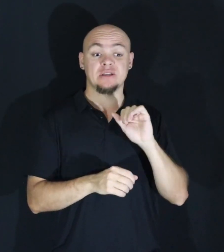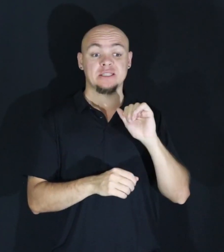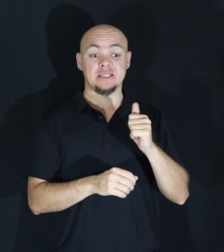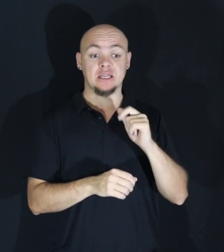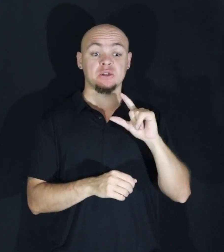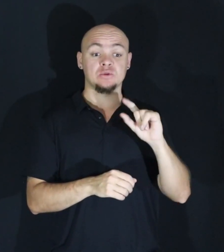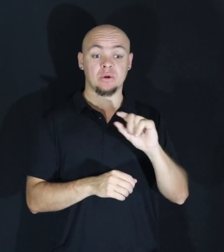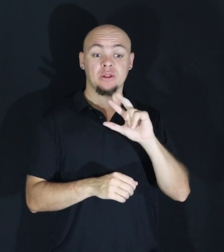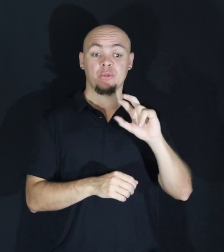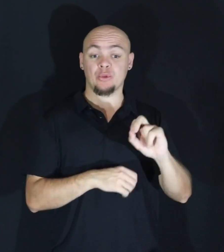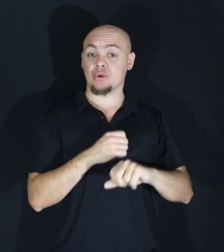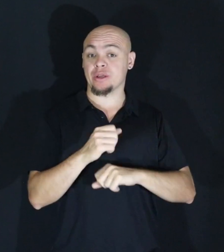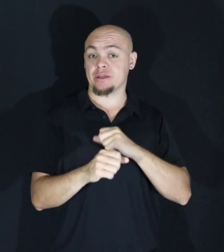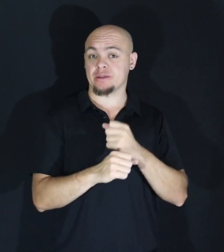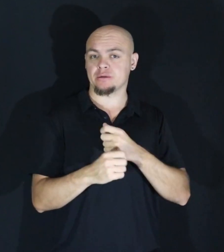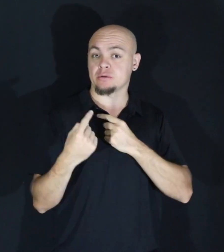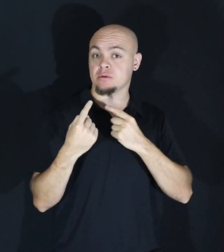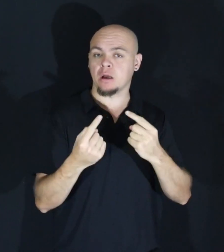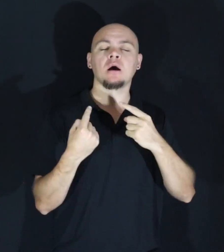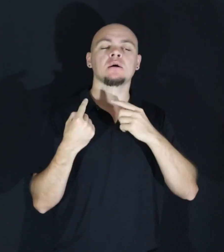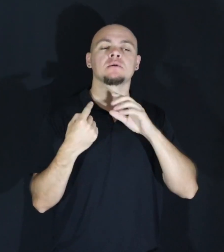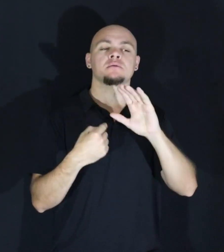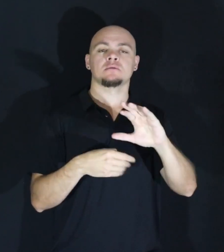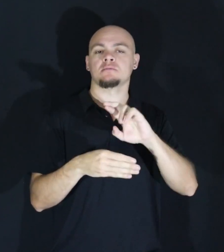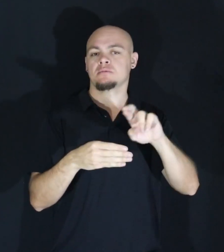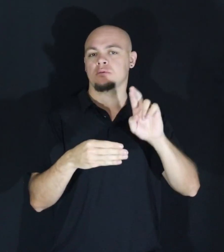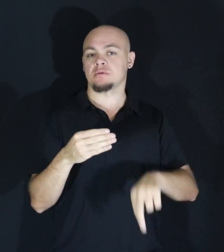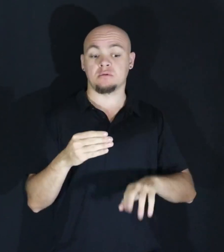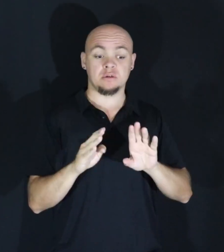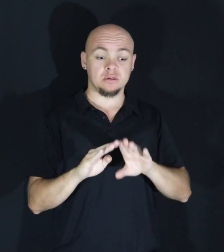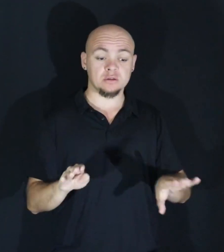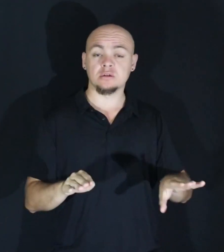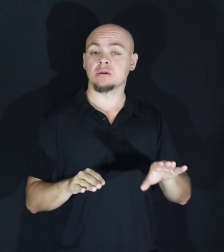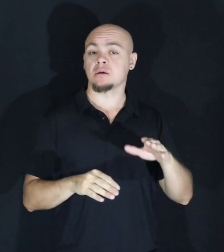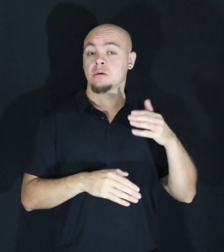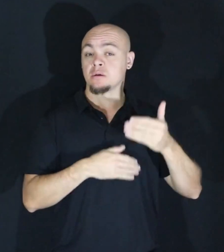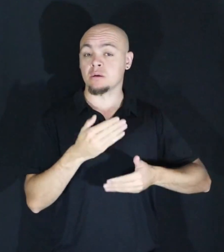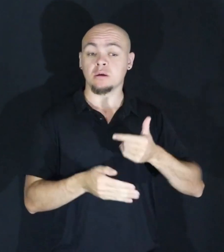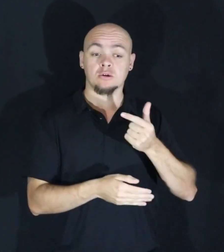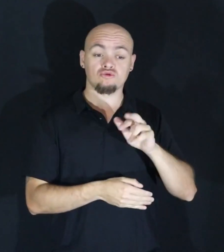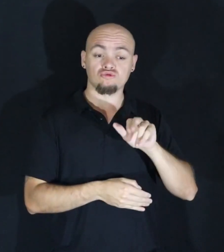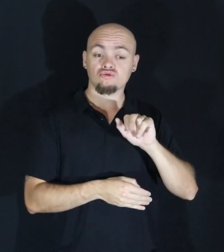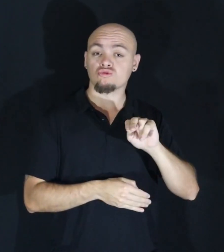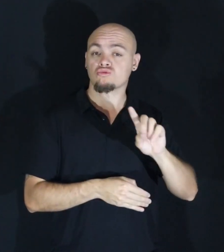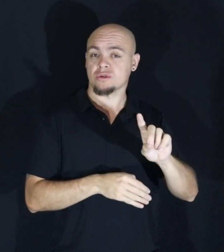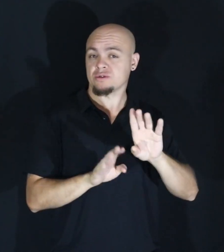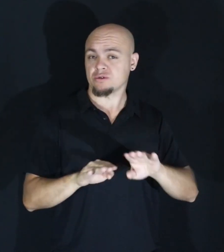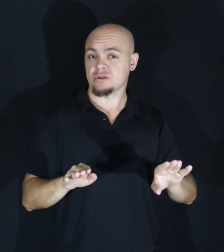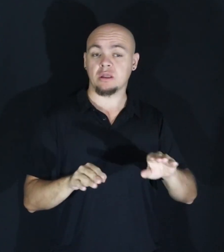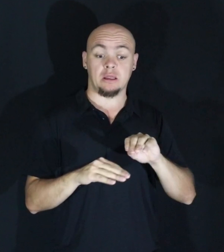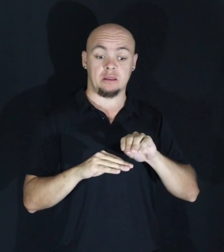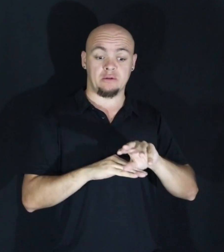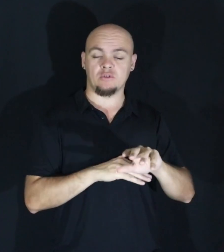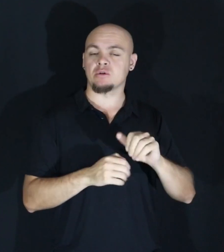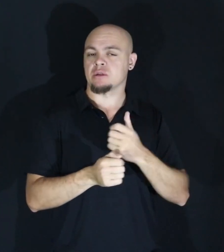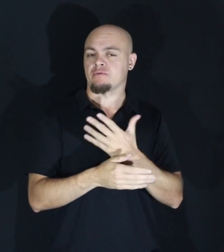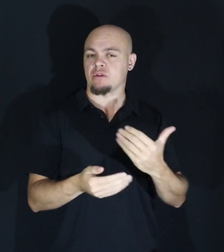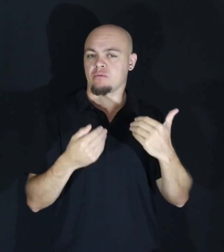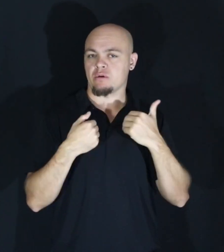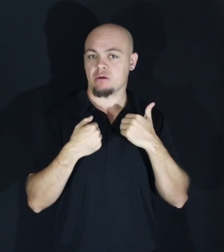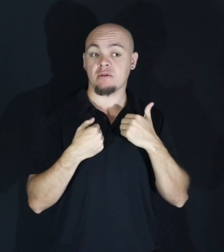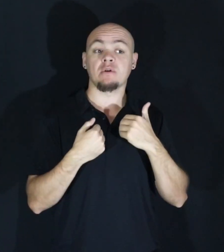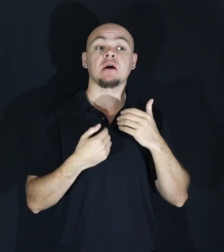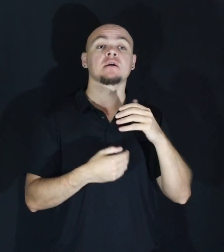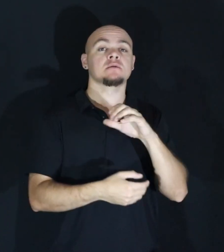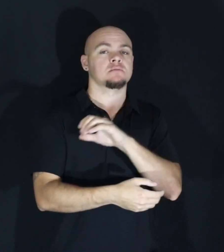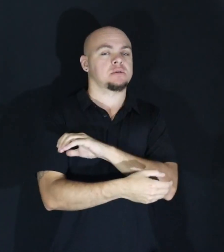to see the results you want to see for a better future for your grandchildren and your children. Our influence is everything, and with the power of social